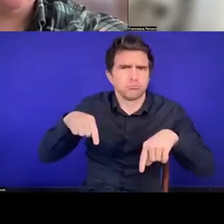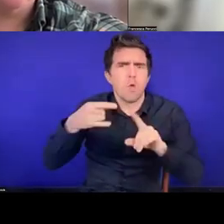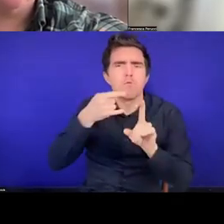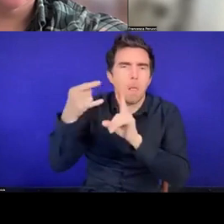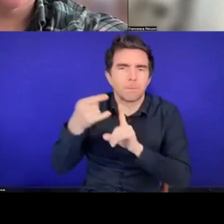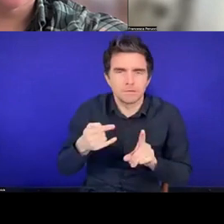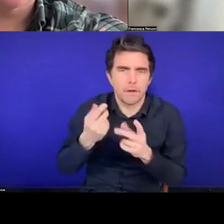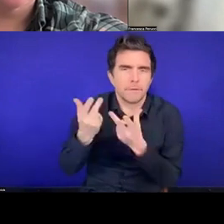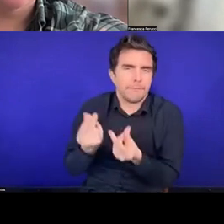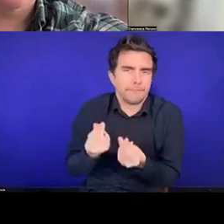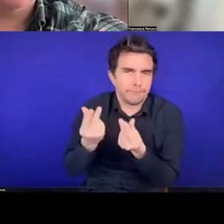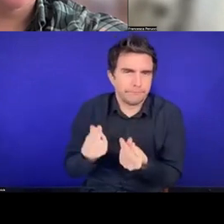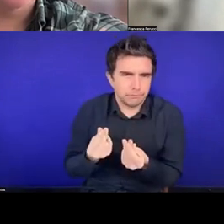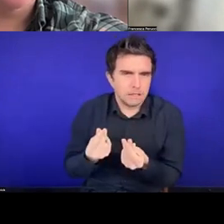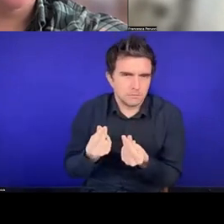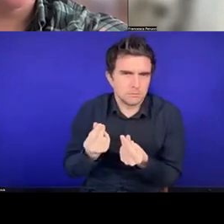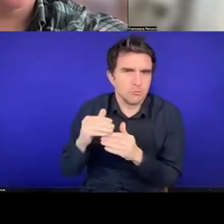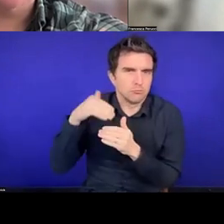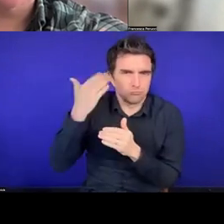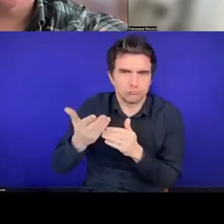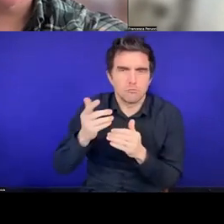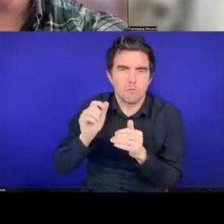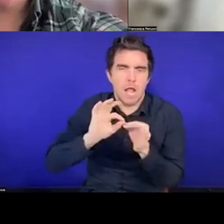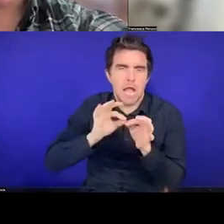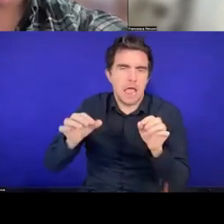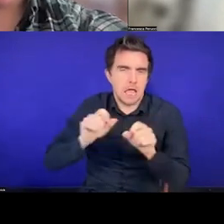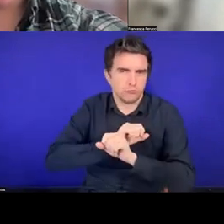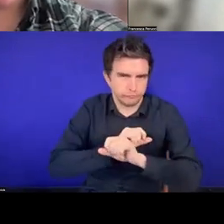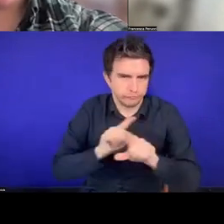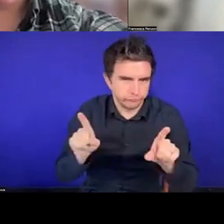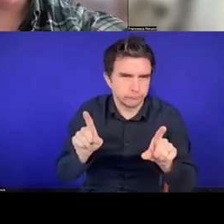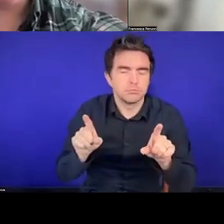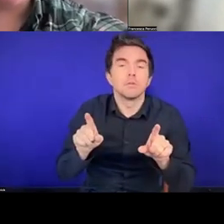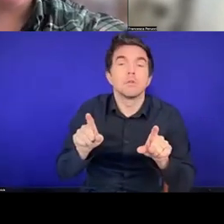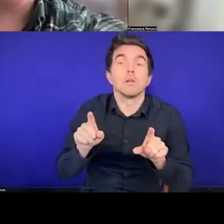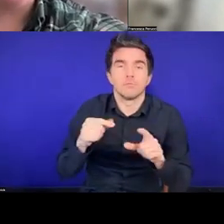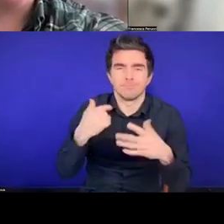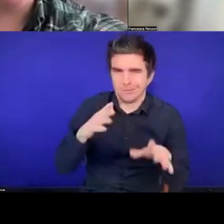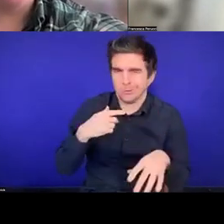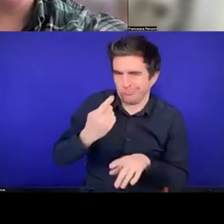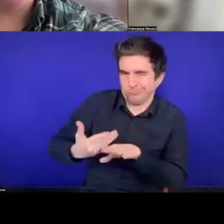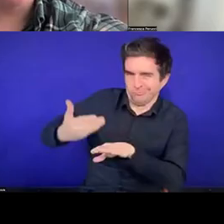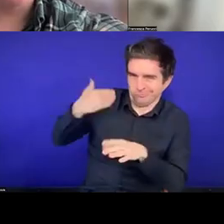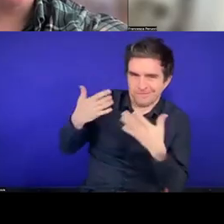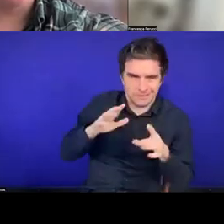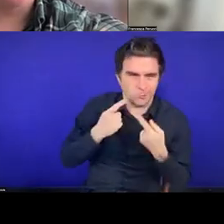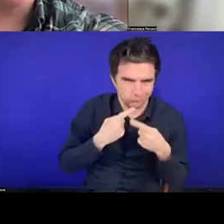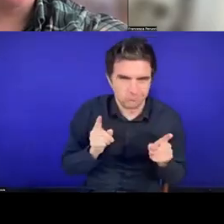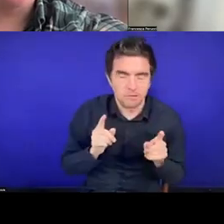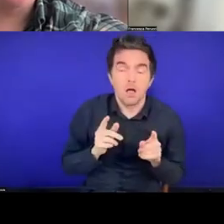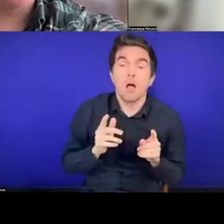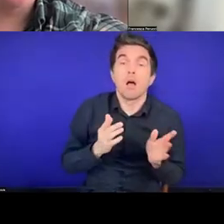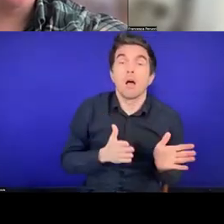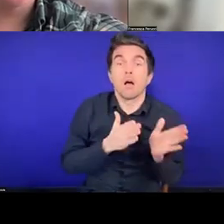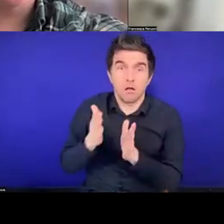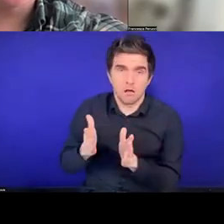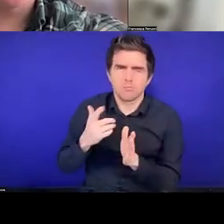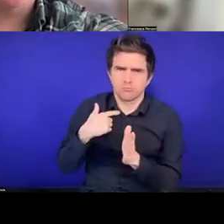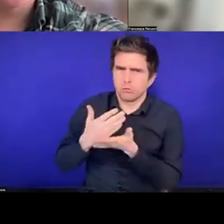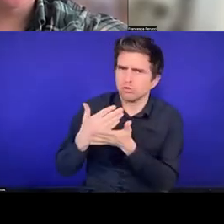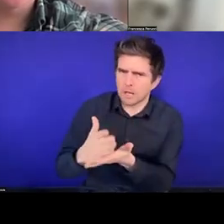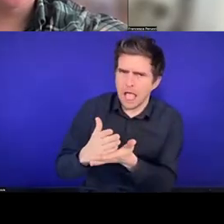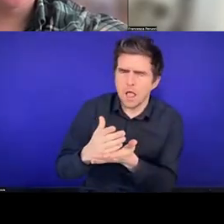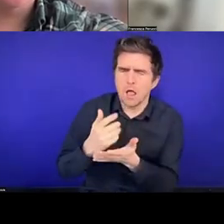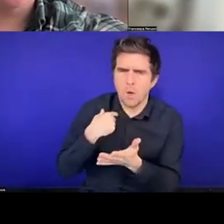beginning, we can also share some more. We'll talk to Kate and Lauren, see how much they want to share. I'm sure they're